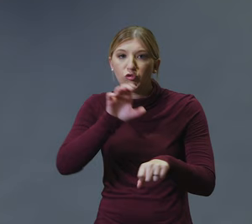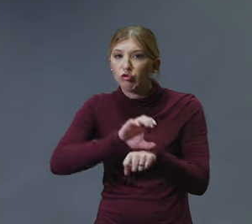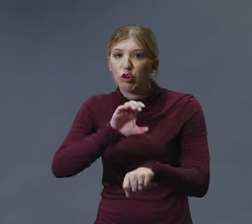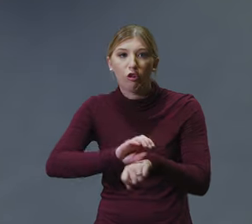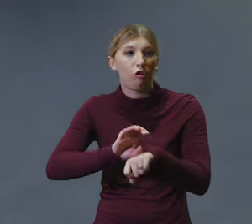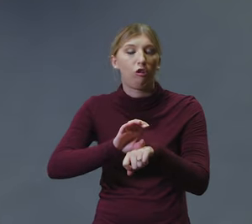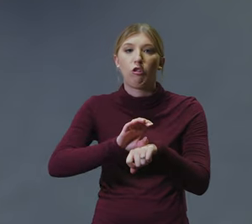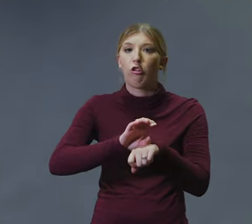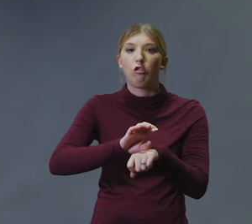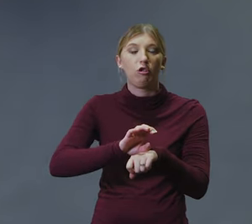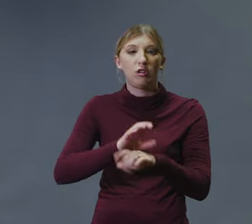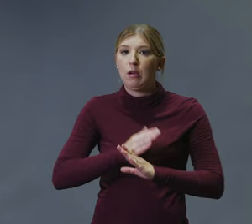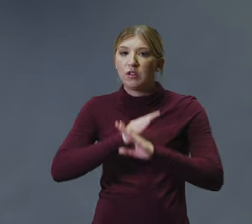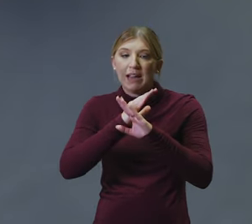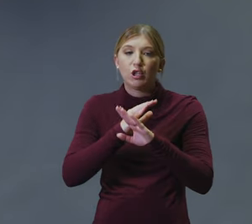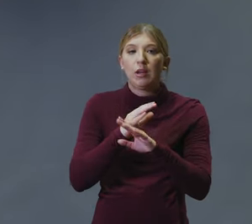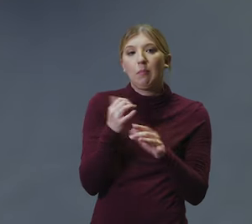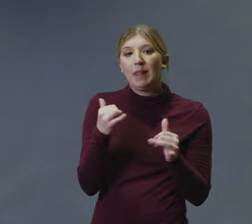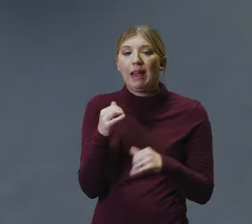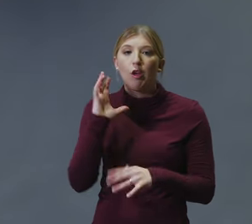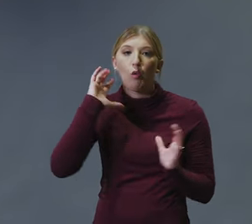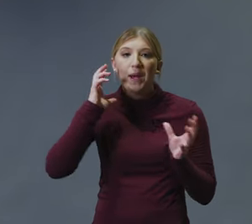no security in playing K-Love on your radio.